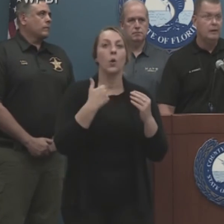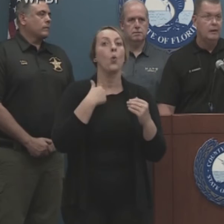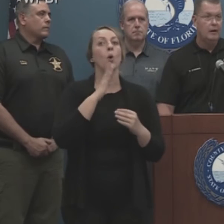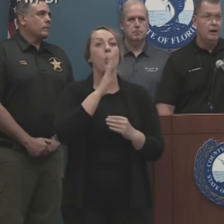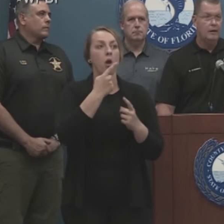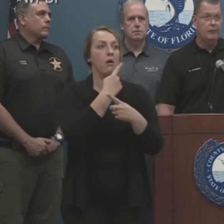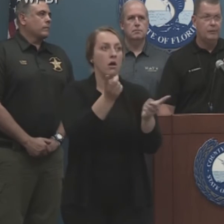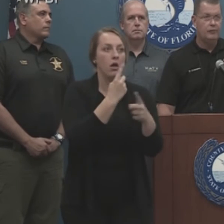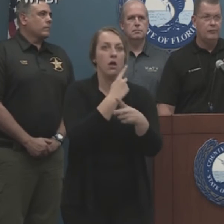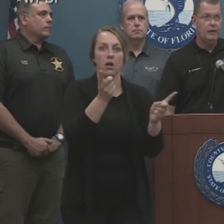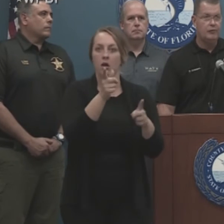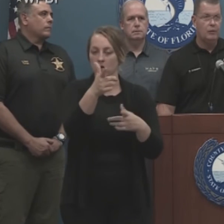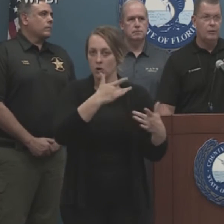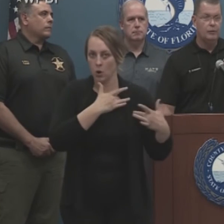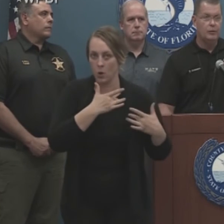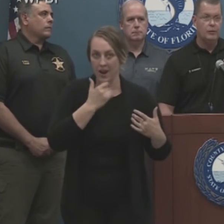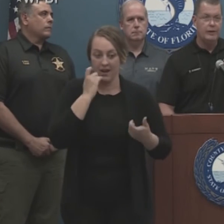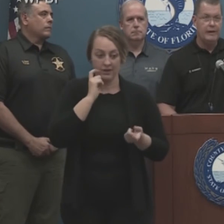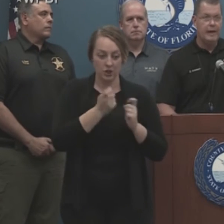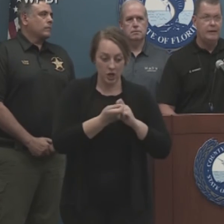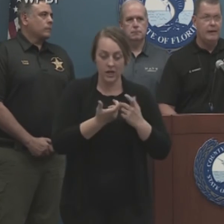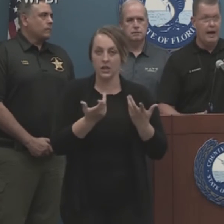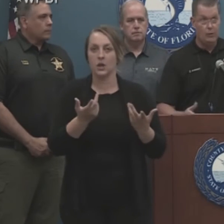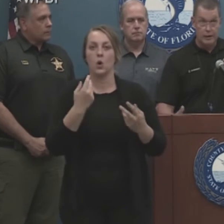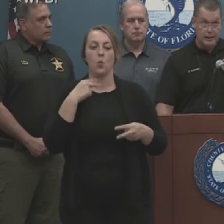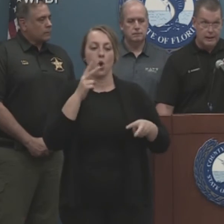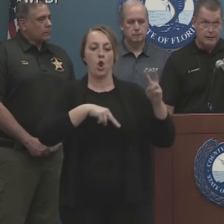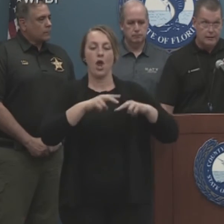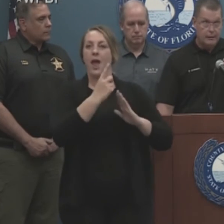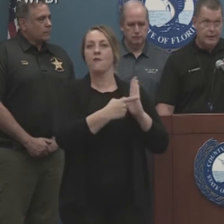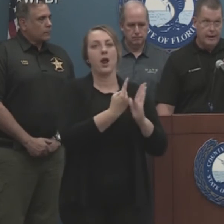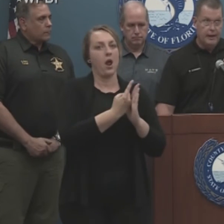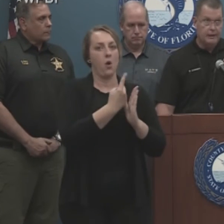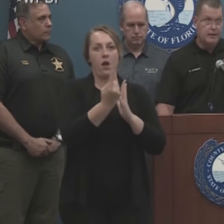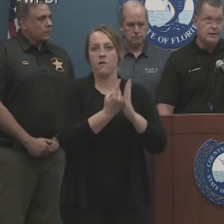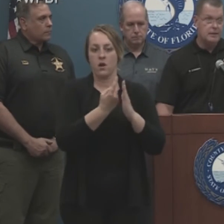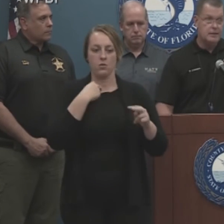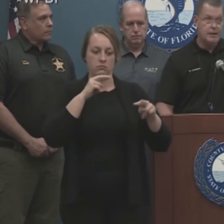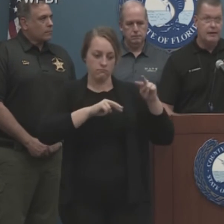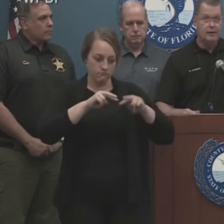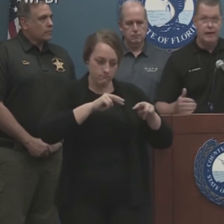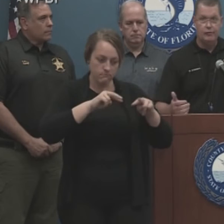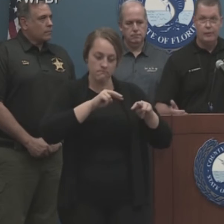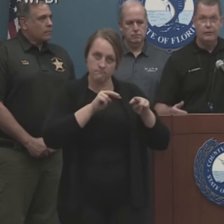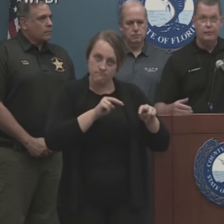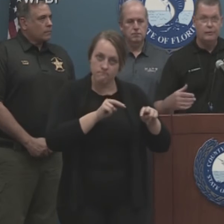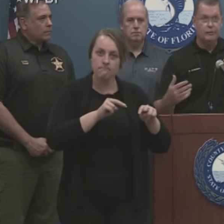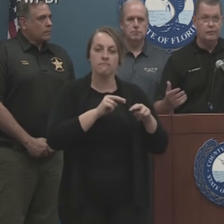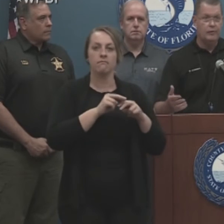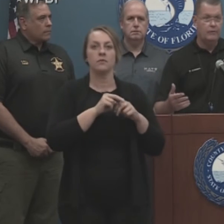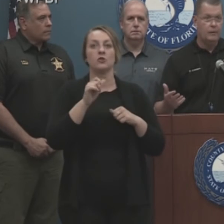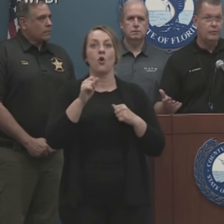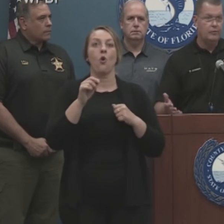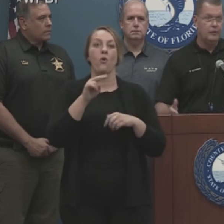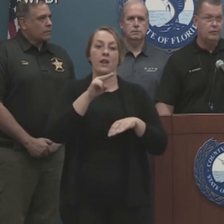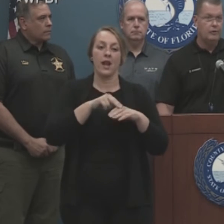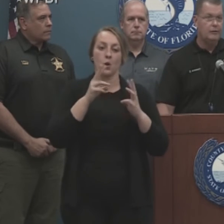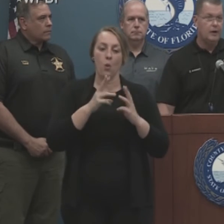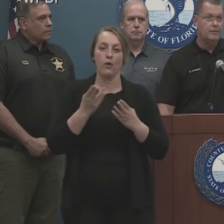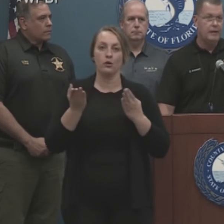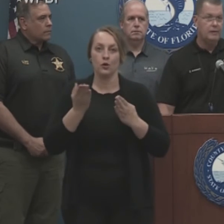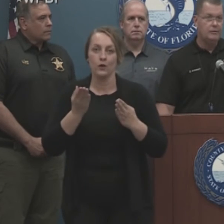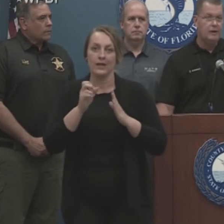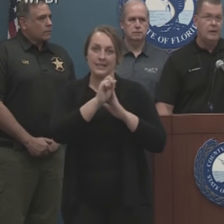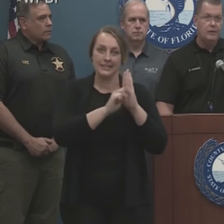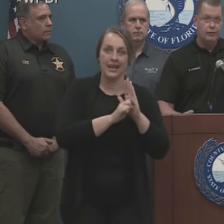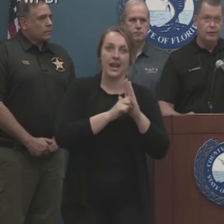word out if there is a change of course. We're looking at it hourly, and the state, the National Weather Service, and so forth, it continues